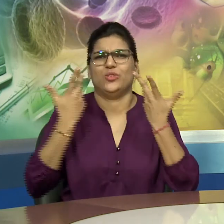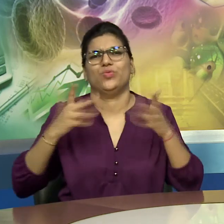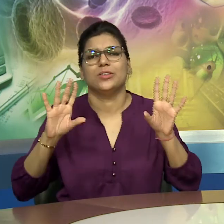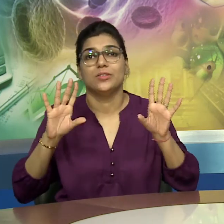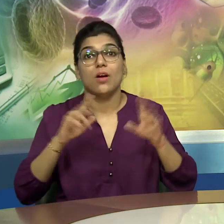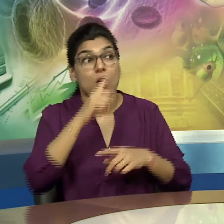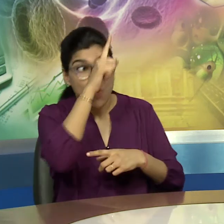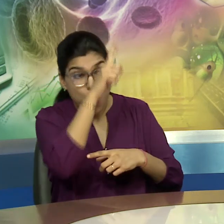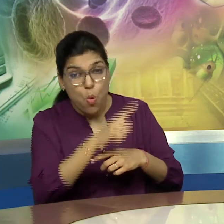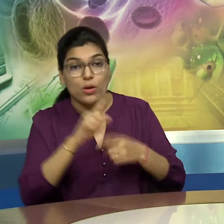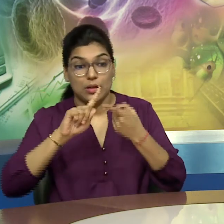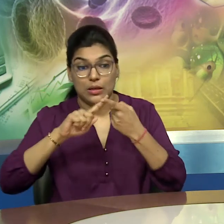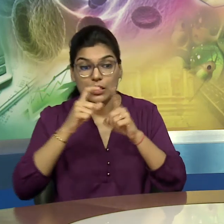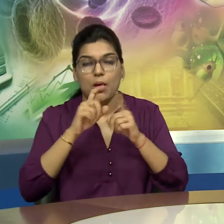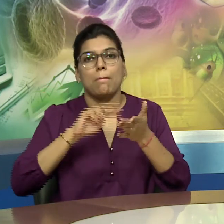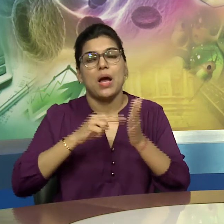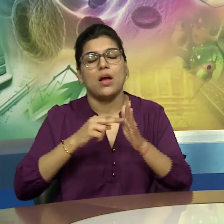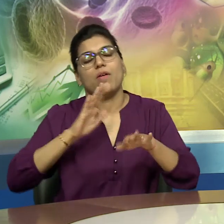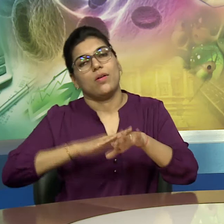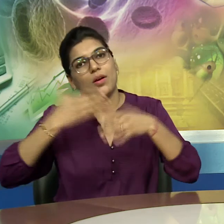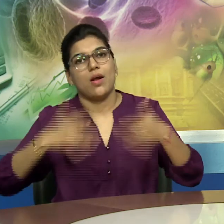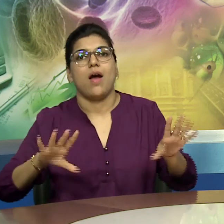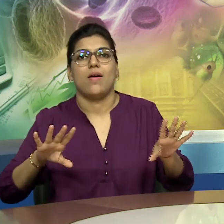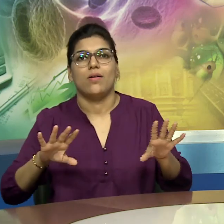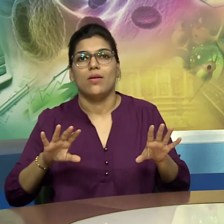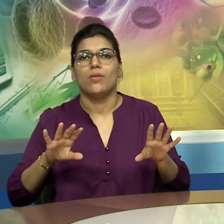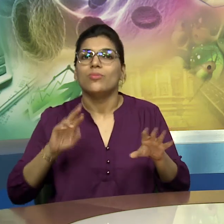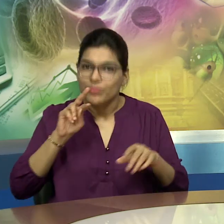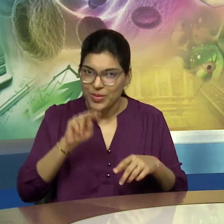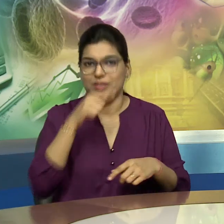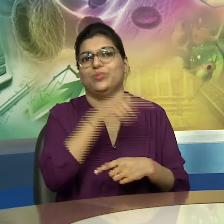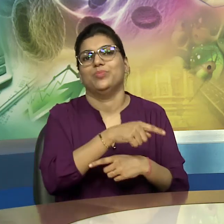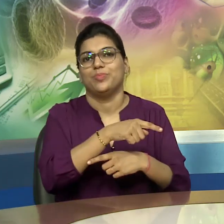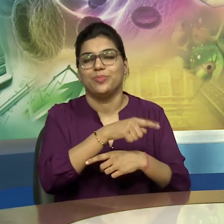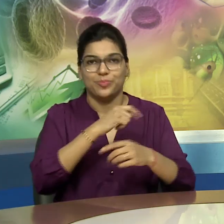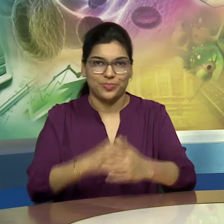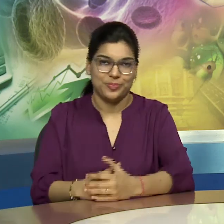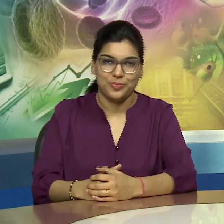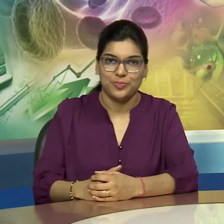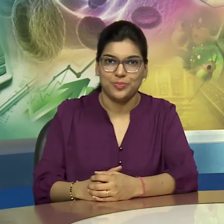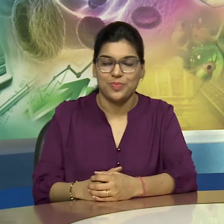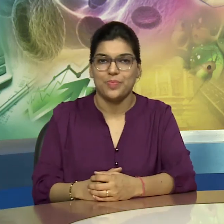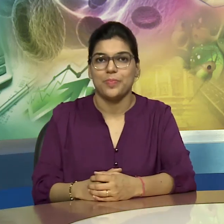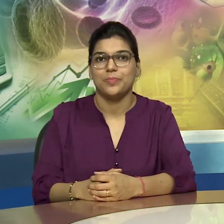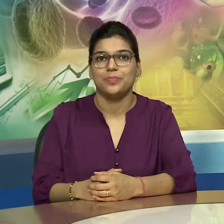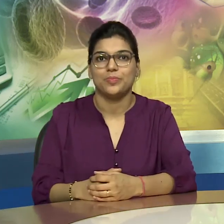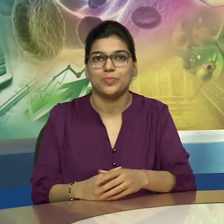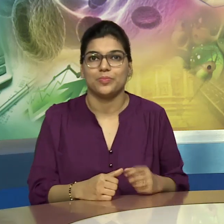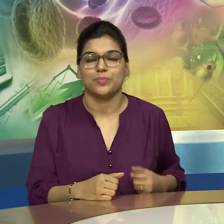can also have ed, visited. So, ed word is used with particular verbs that